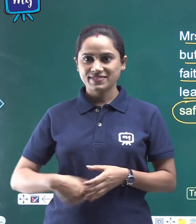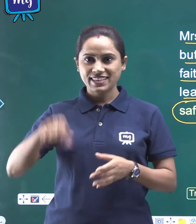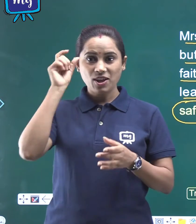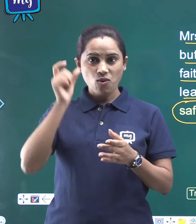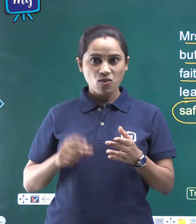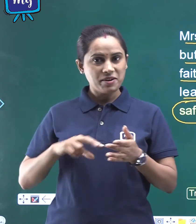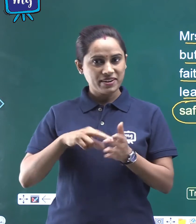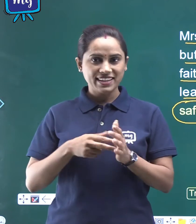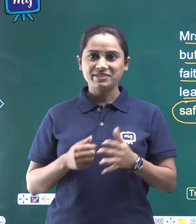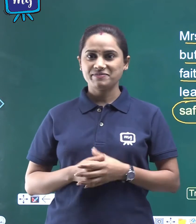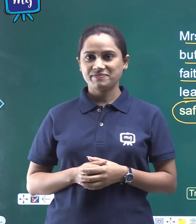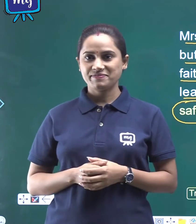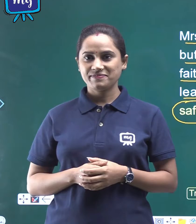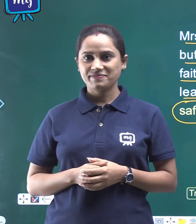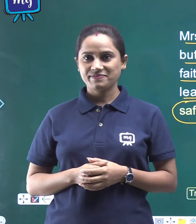Word meaning: